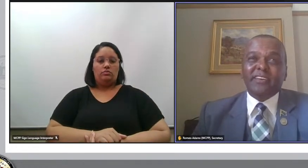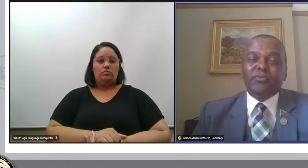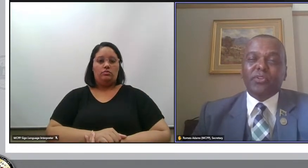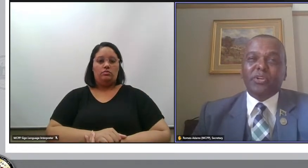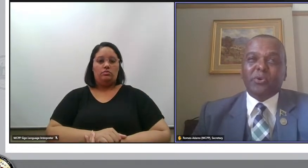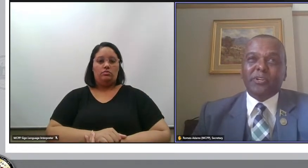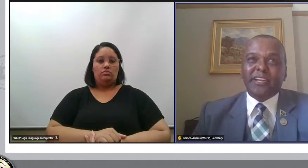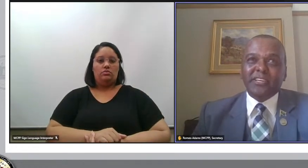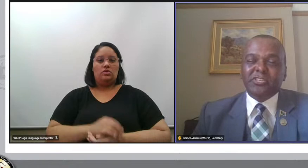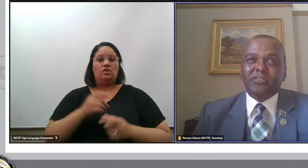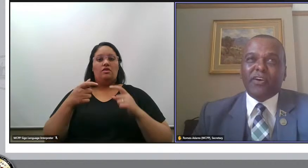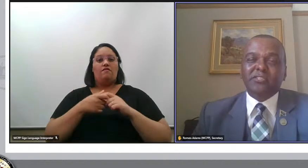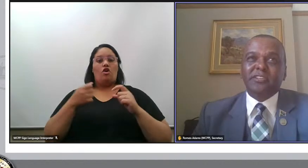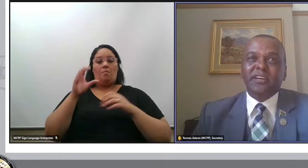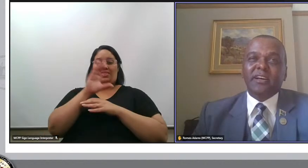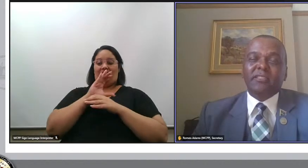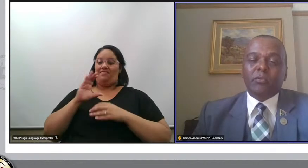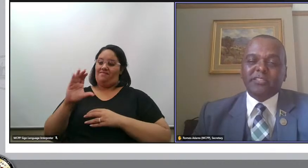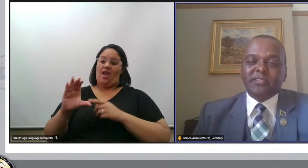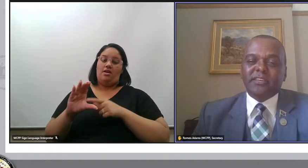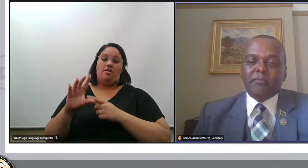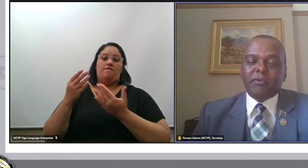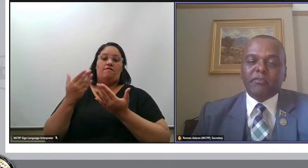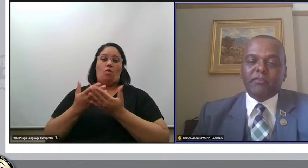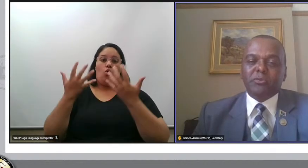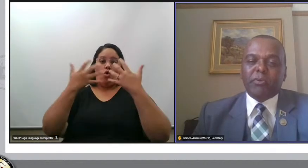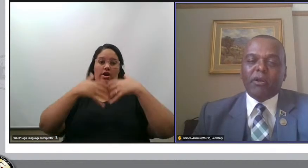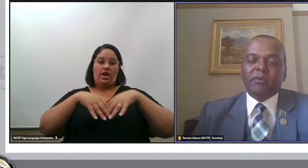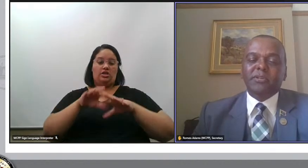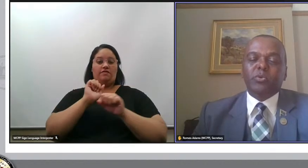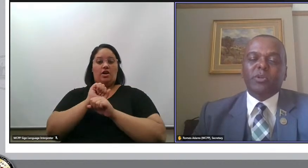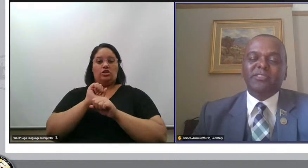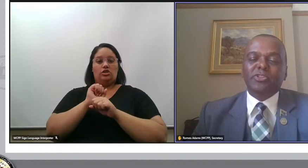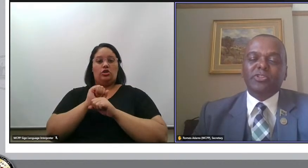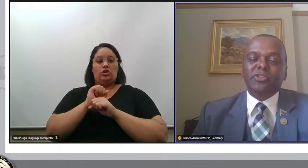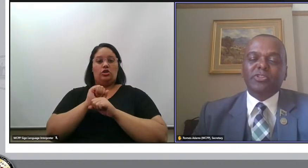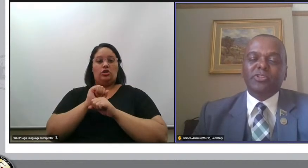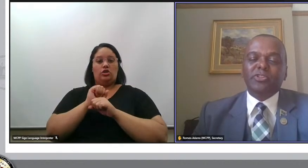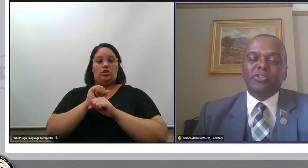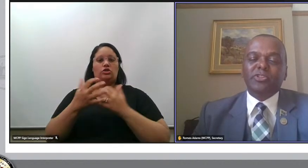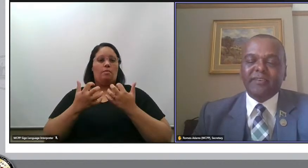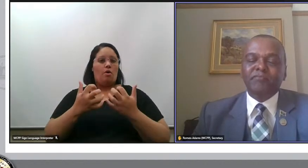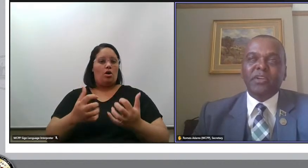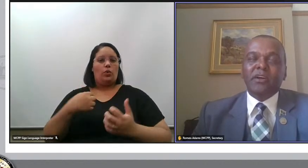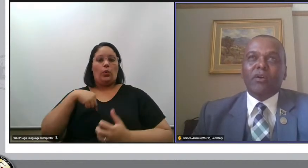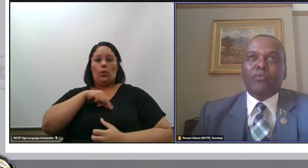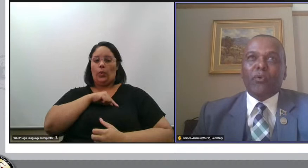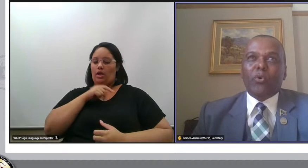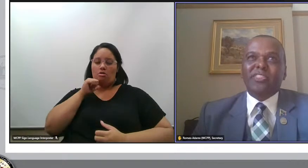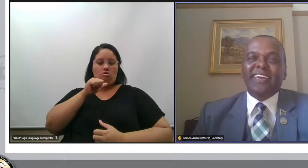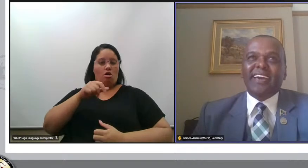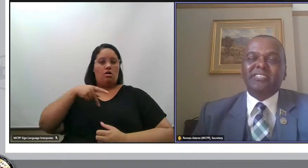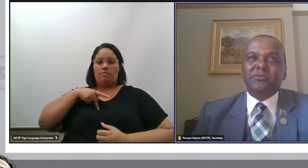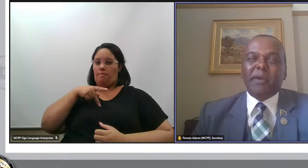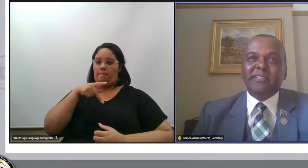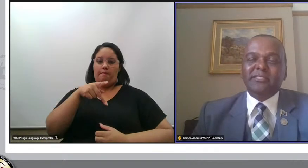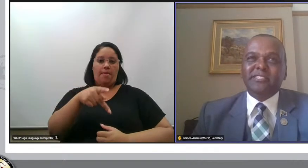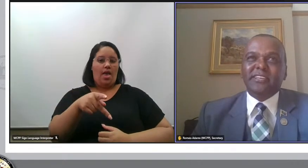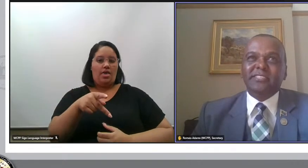From the funding for the coordination function, the Western Cape Provincial Parliament will not be paying for